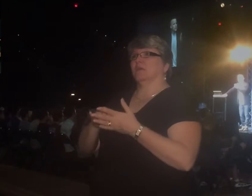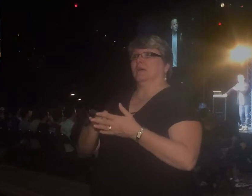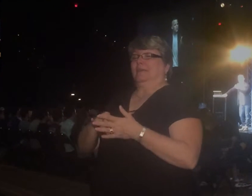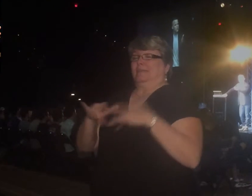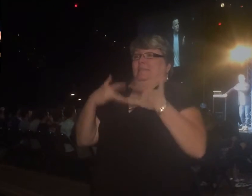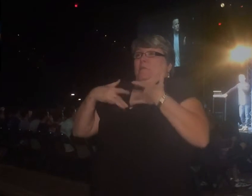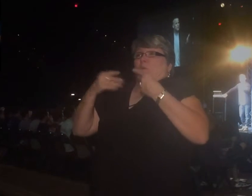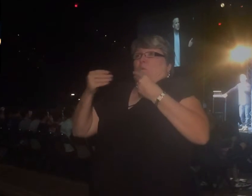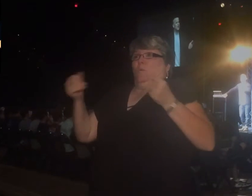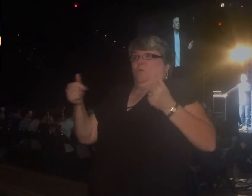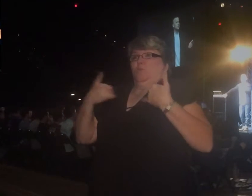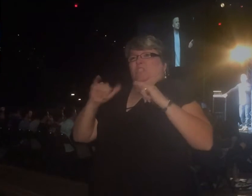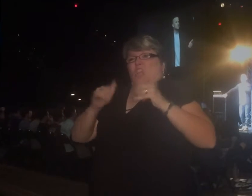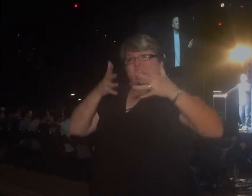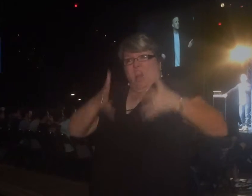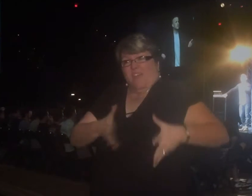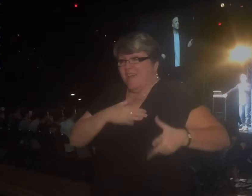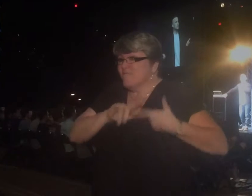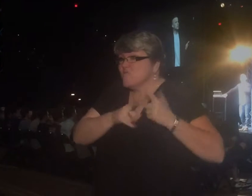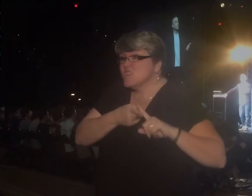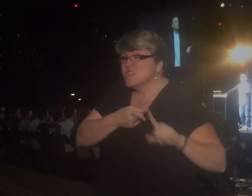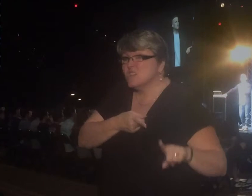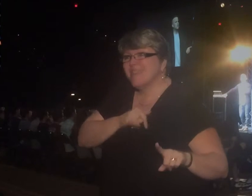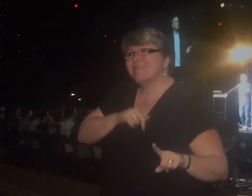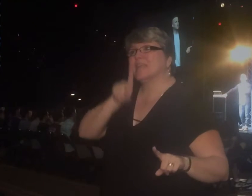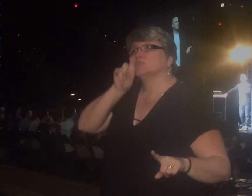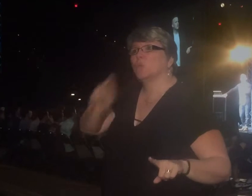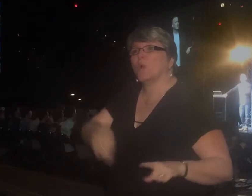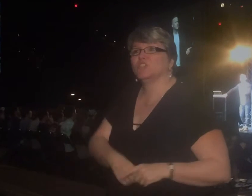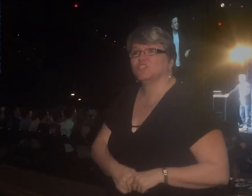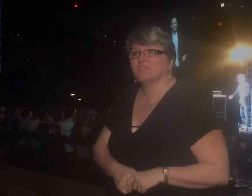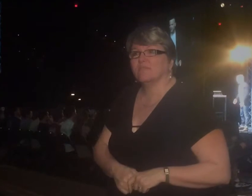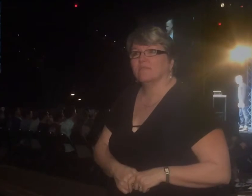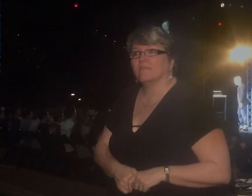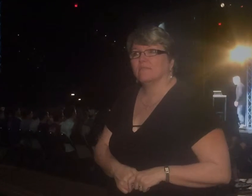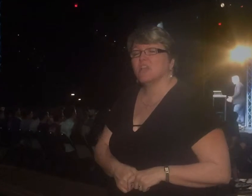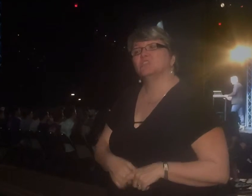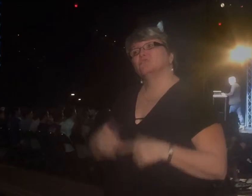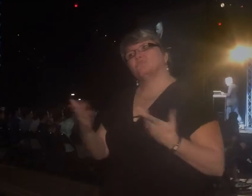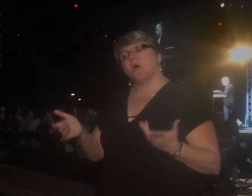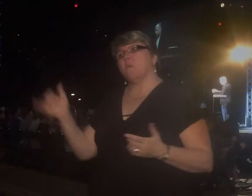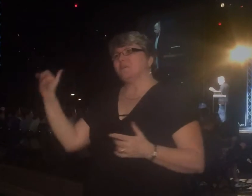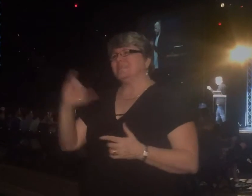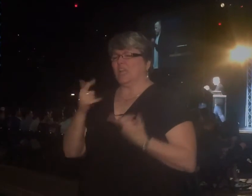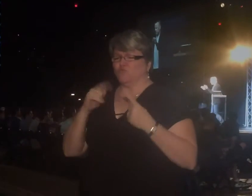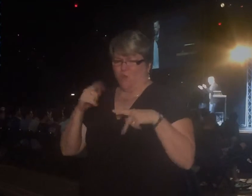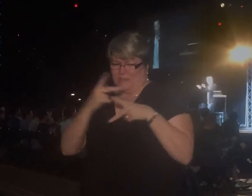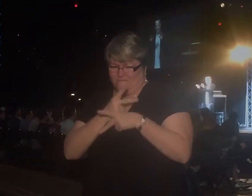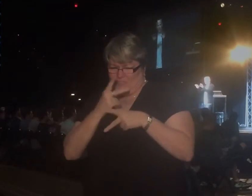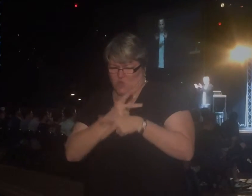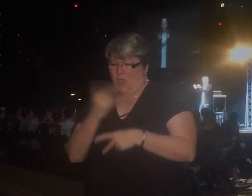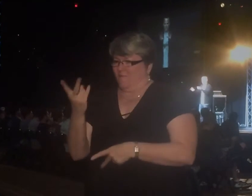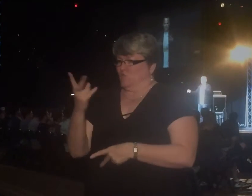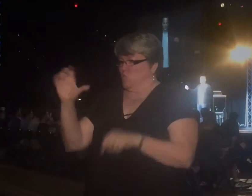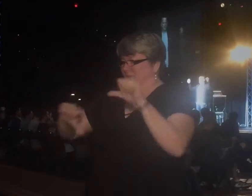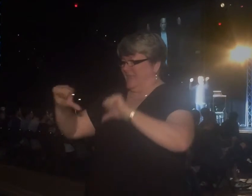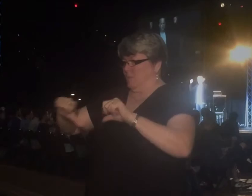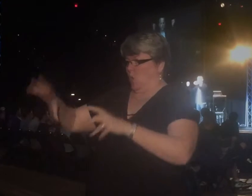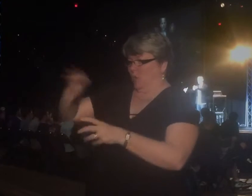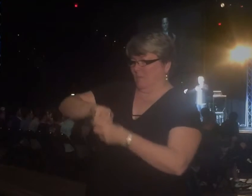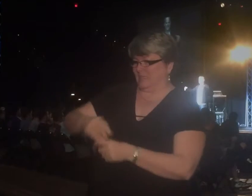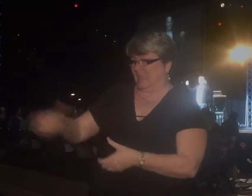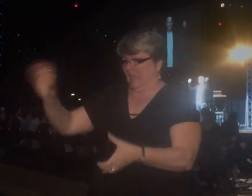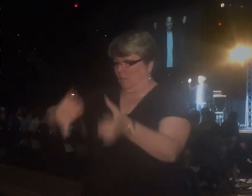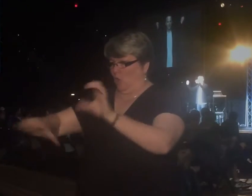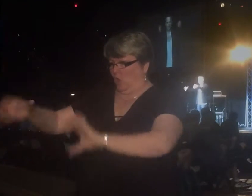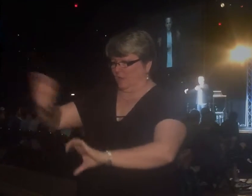the buzz of that wears off, do you have a friend left? That's the question. And so it's like trying to figure out